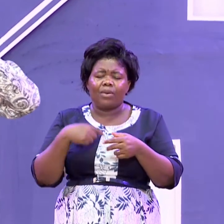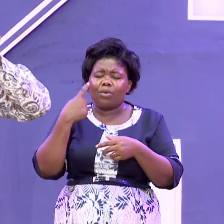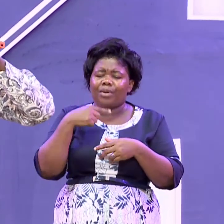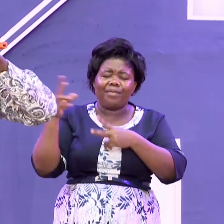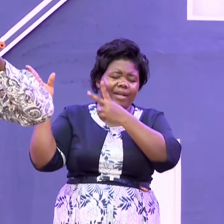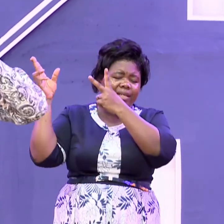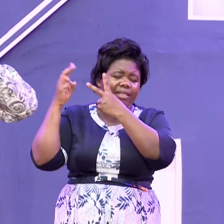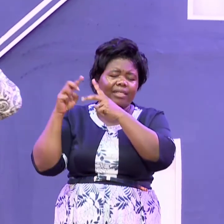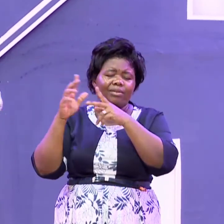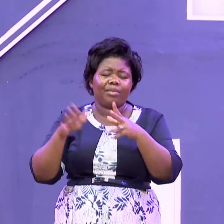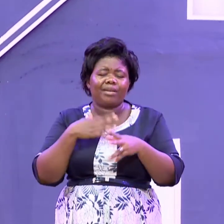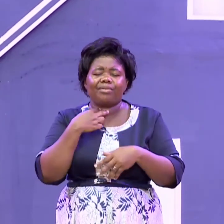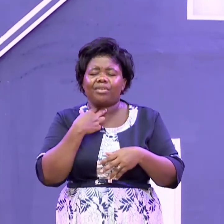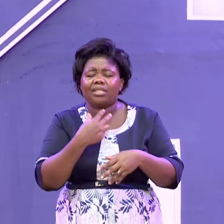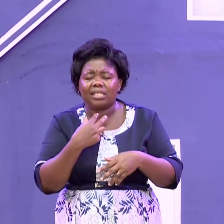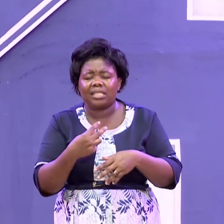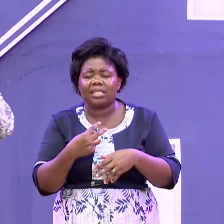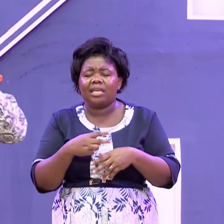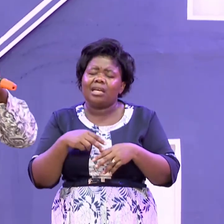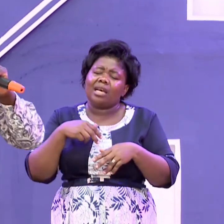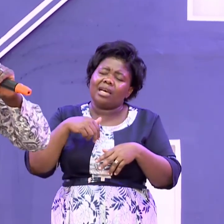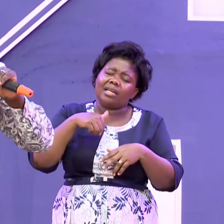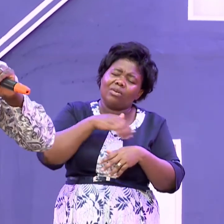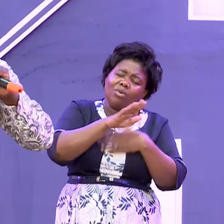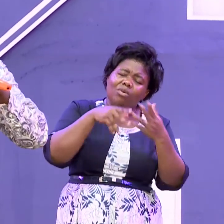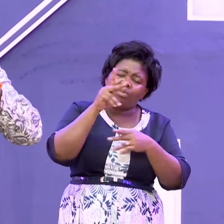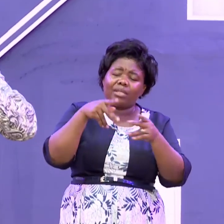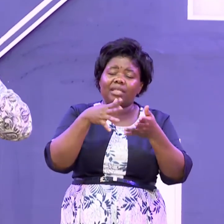to my voice, and wherever this message will go,